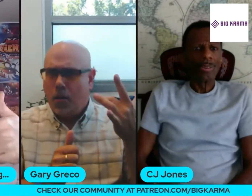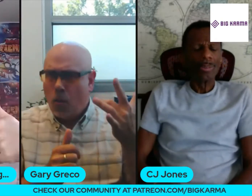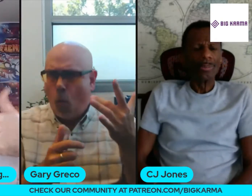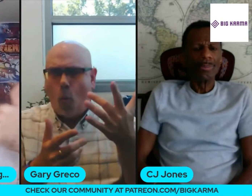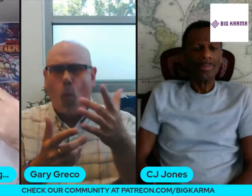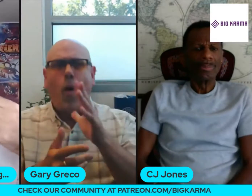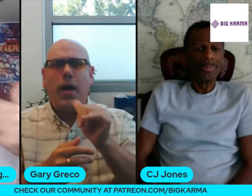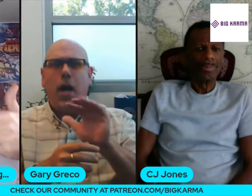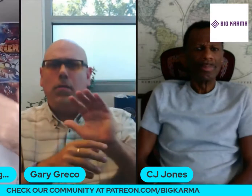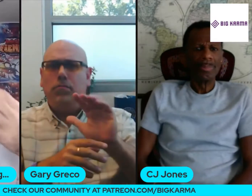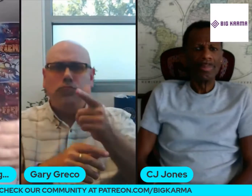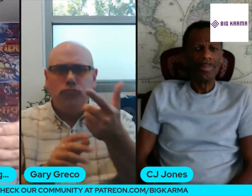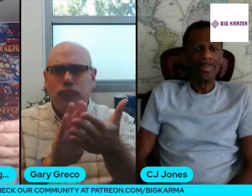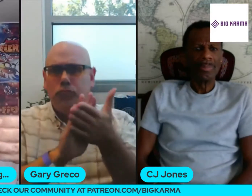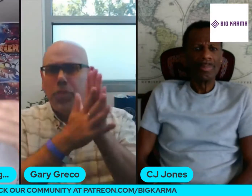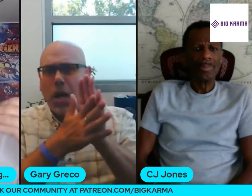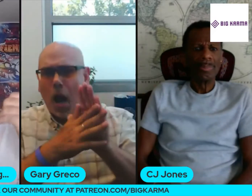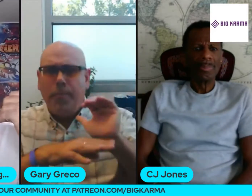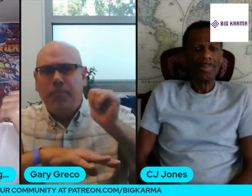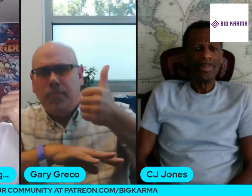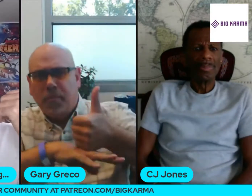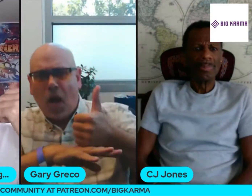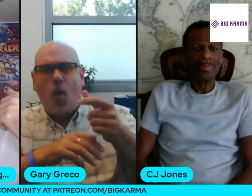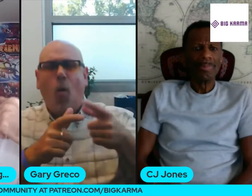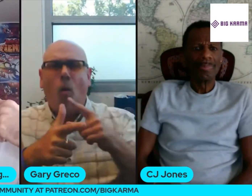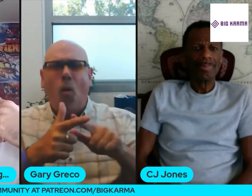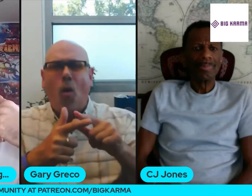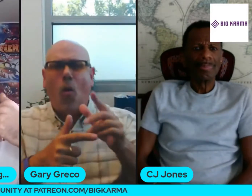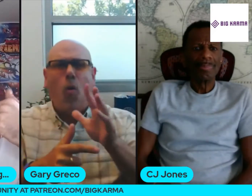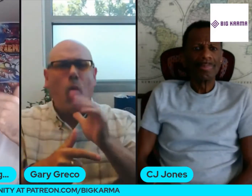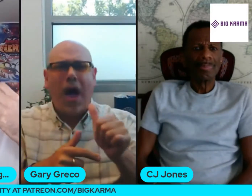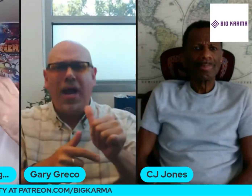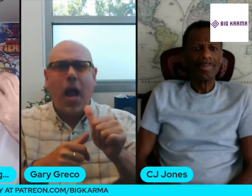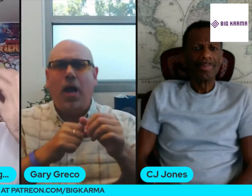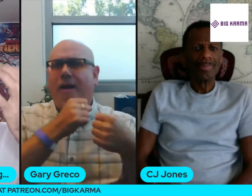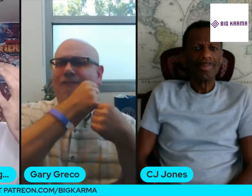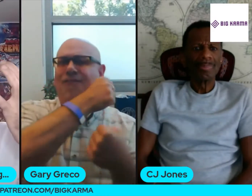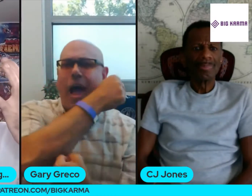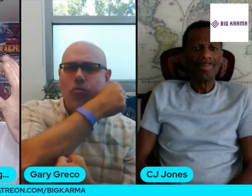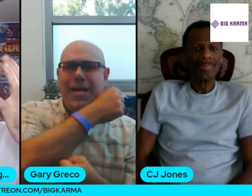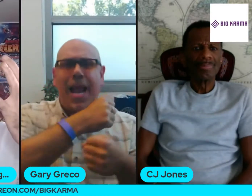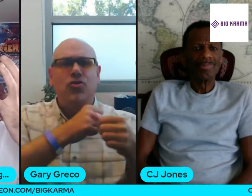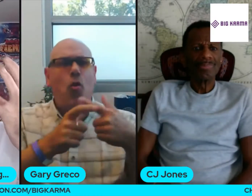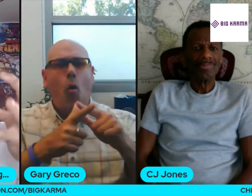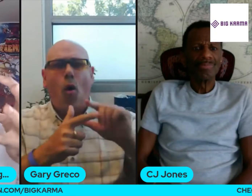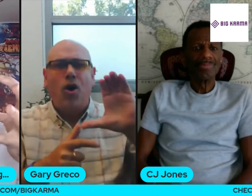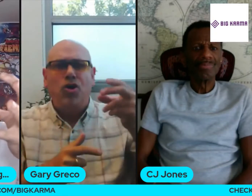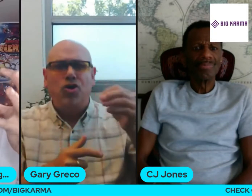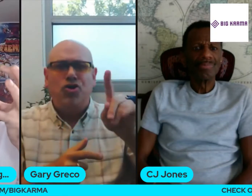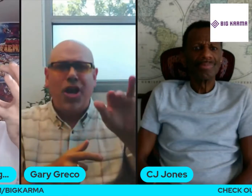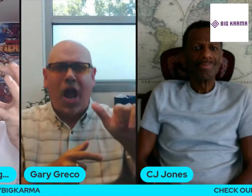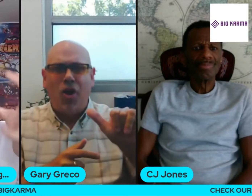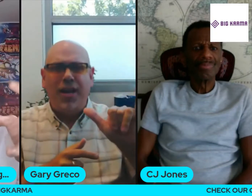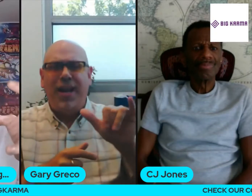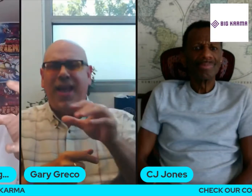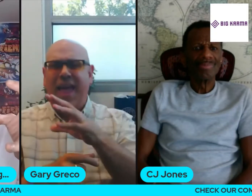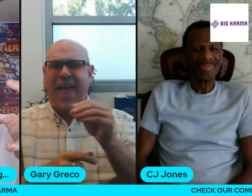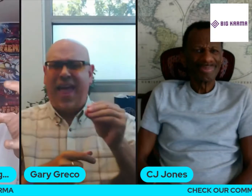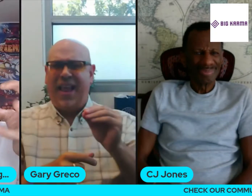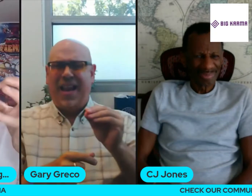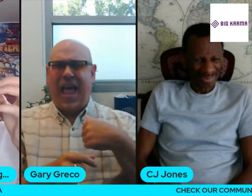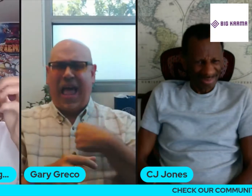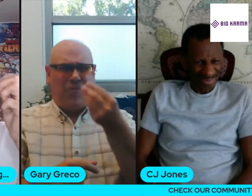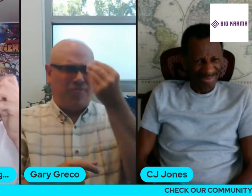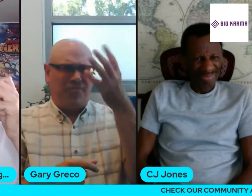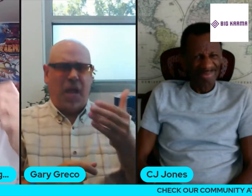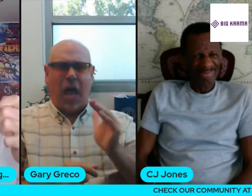foundation, why it's not a charity. And I say, because our mission is not about